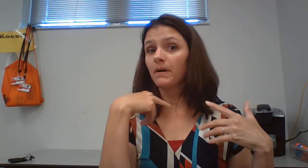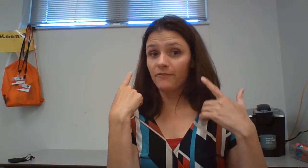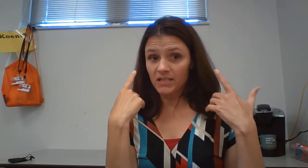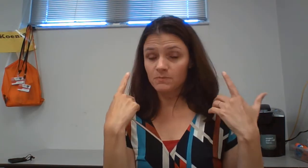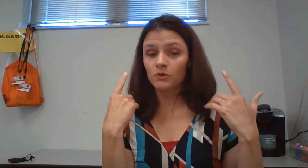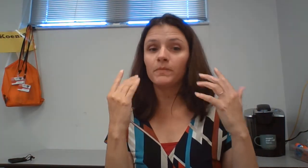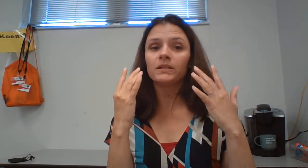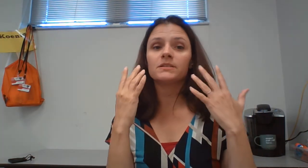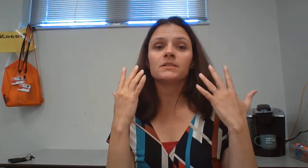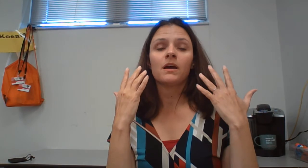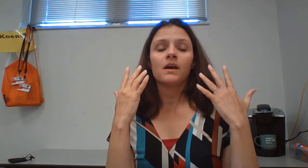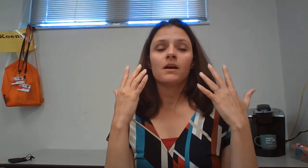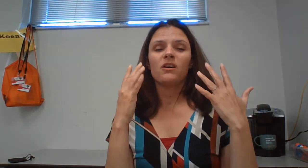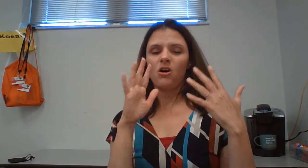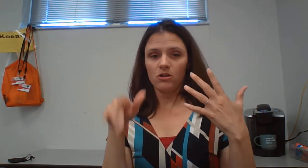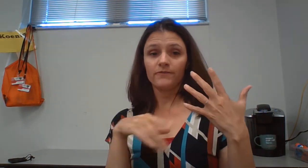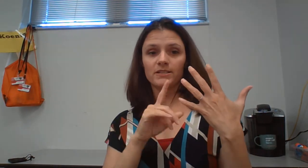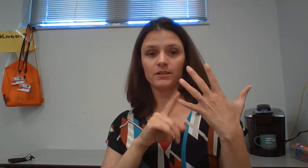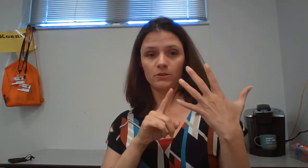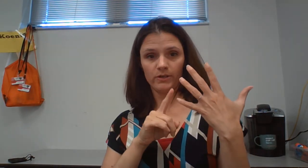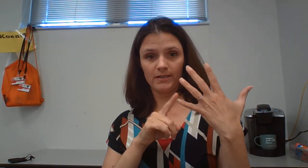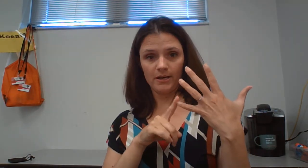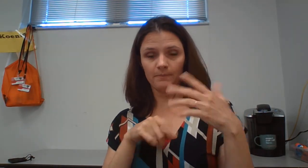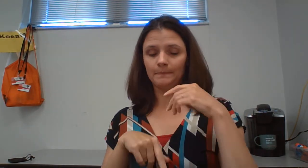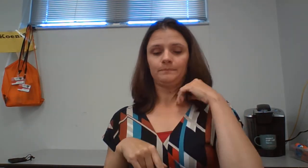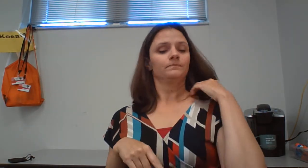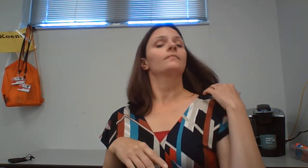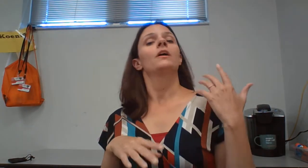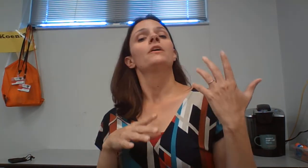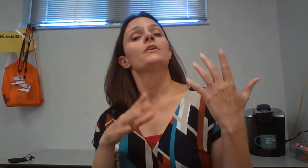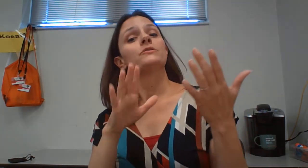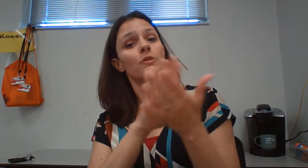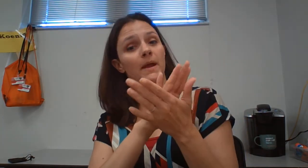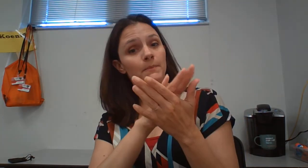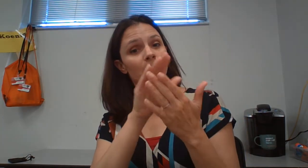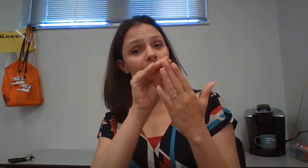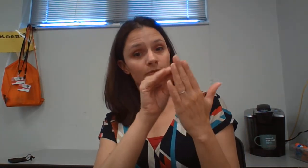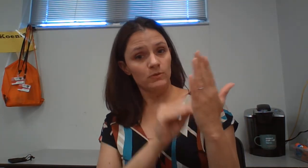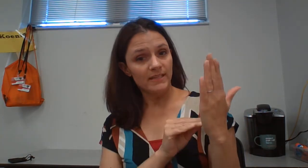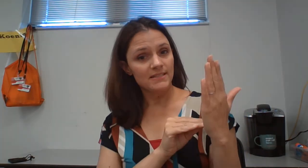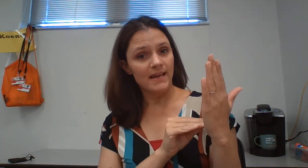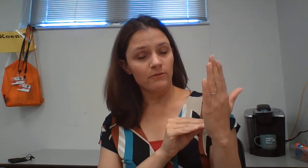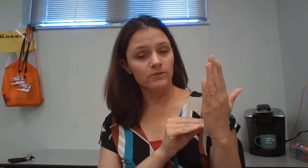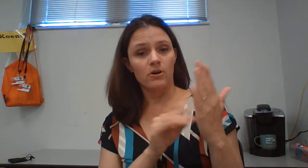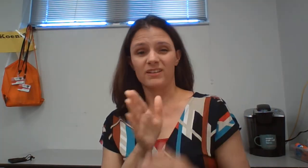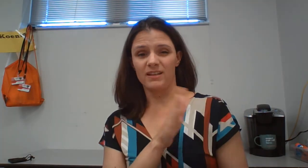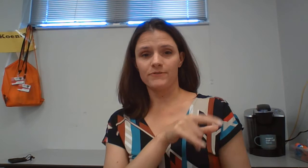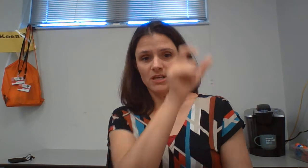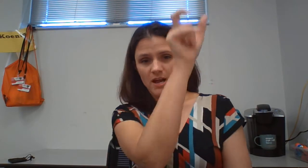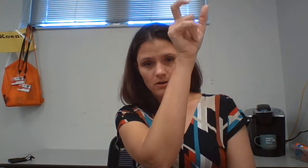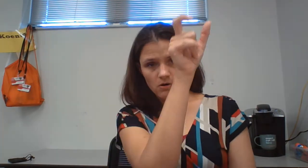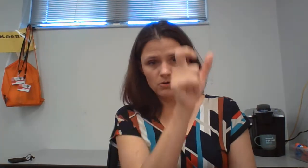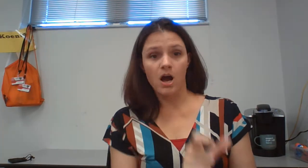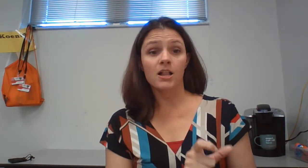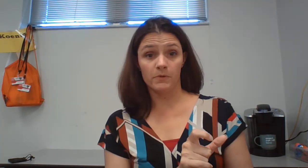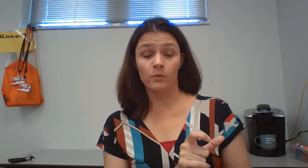face movement, all of that's included in here. So the paper I gave you lists out on the left side a whole column of words